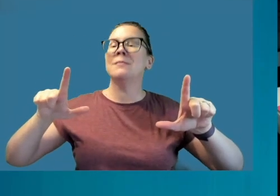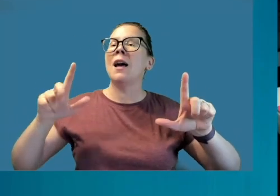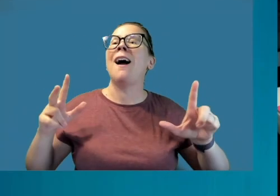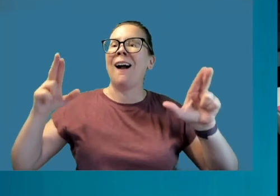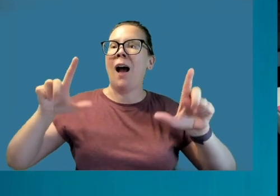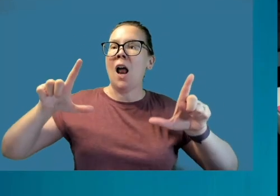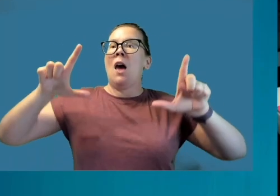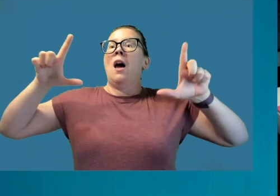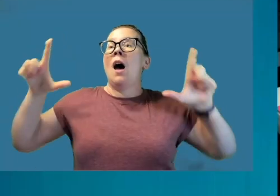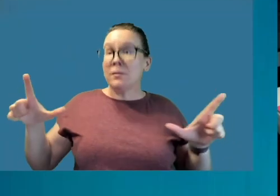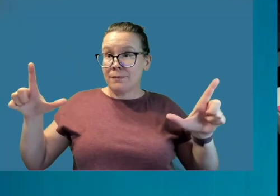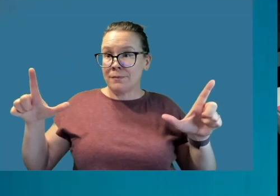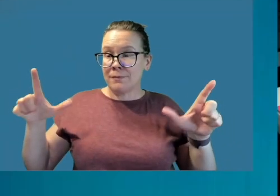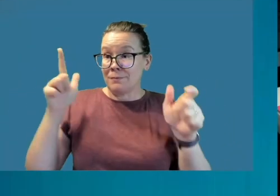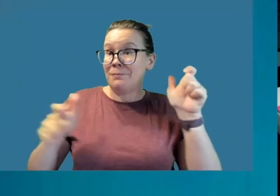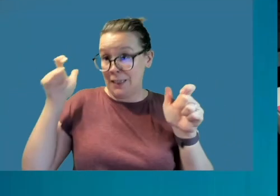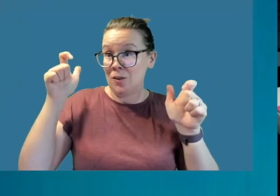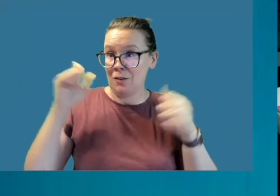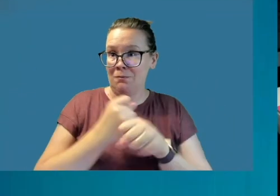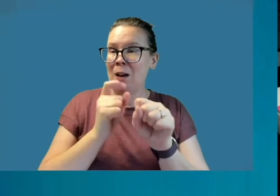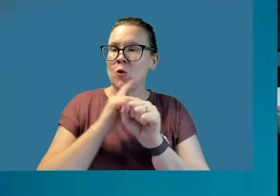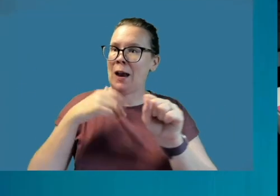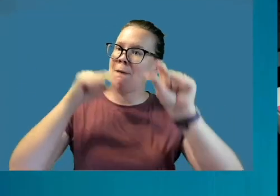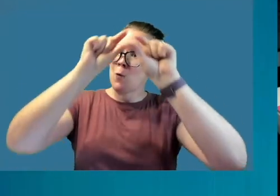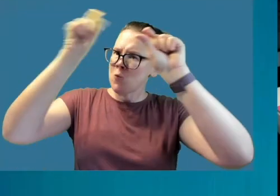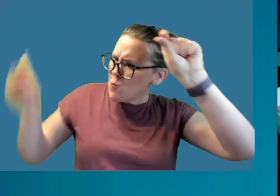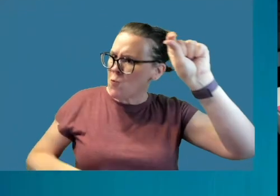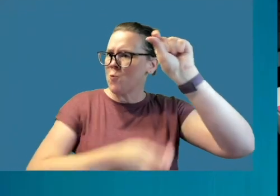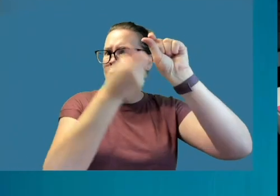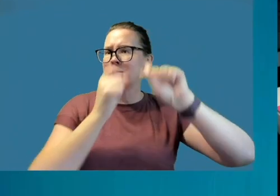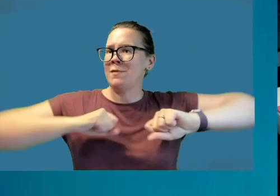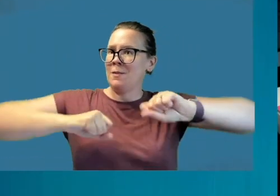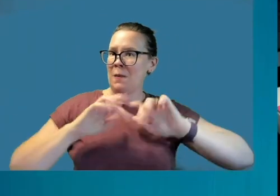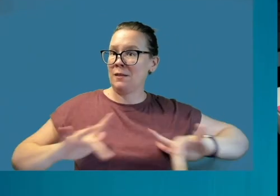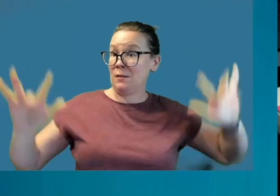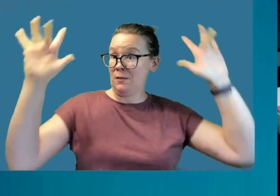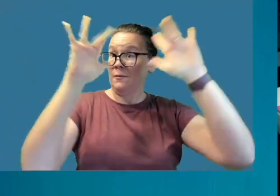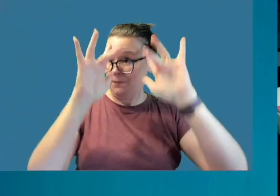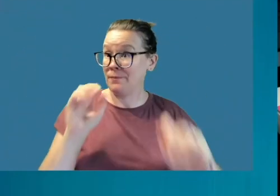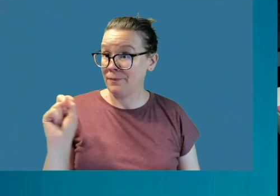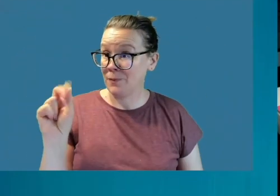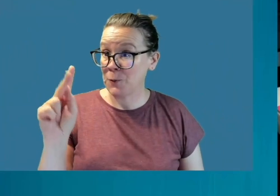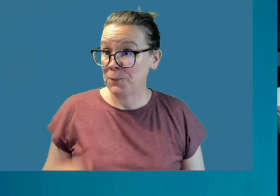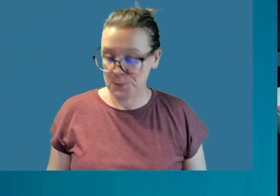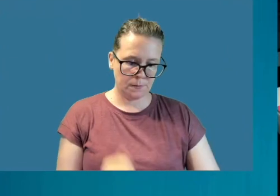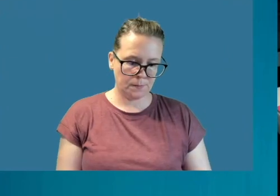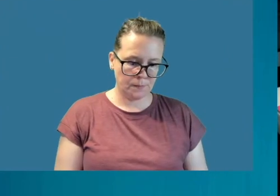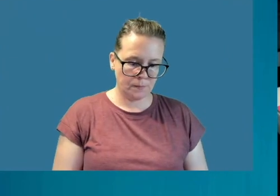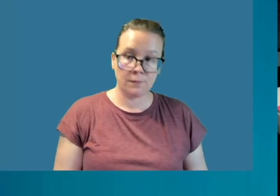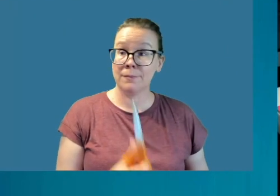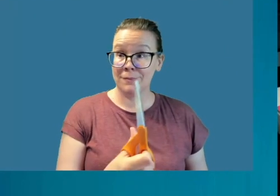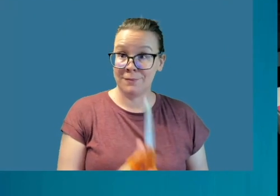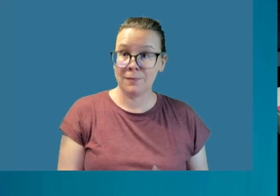dotted line on the outside of that. And then you want to cut even bigger than that dotted line. You want to have lots of extra space